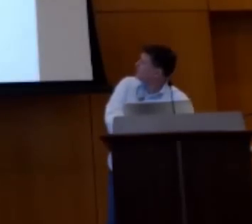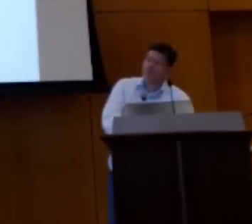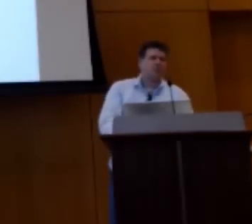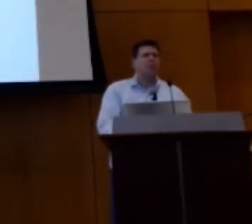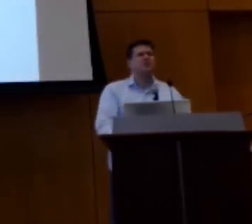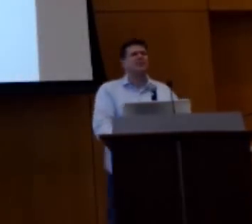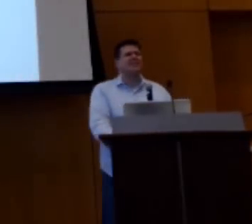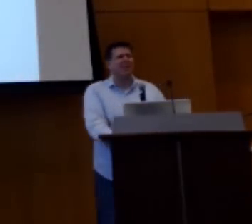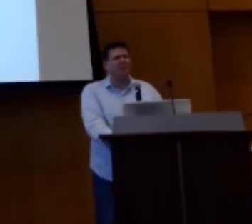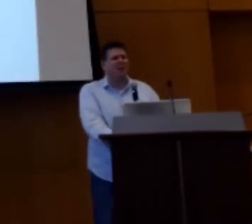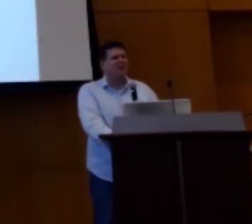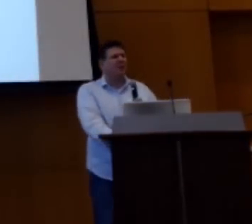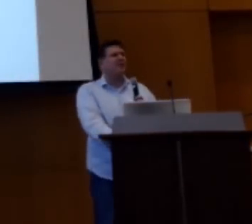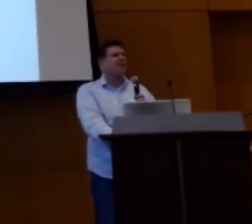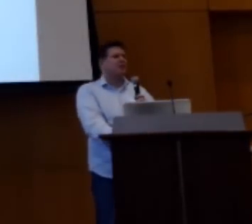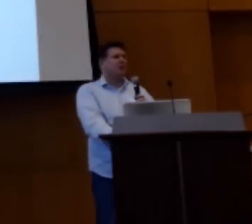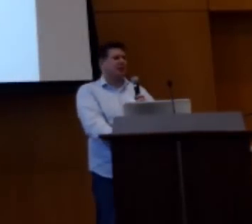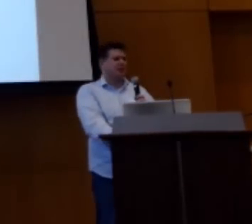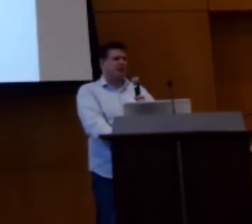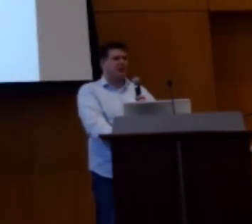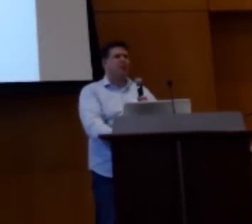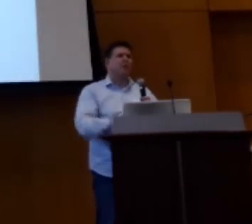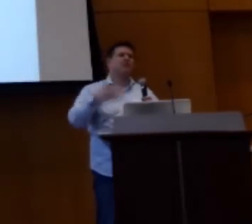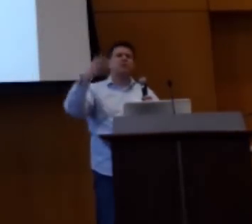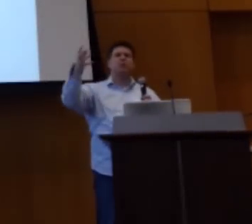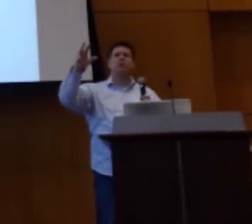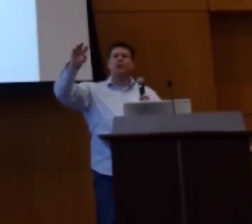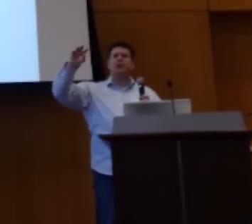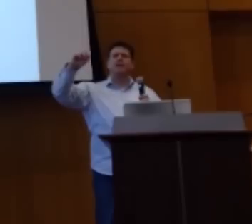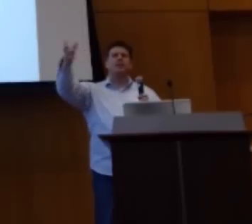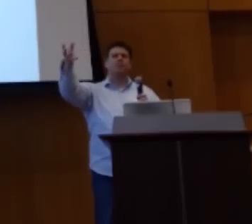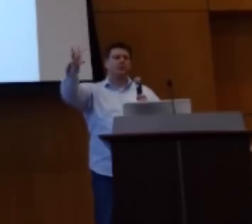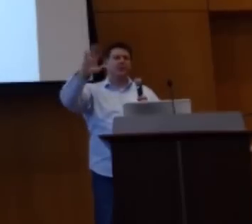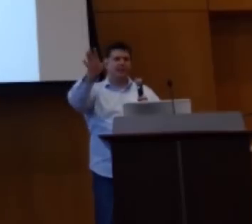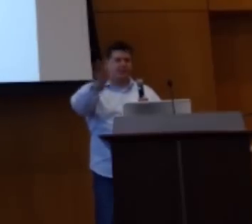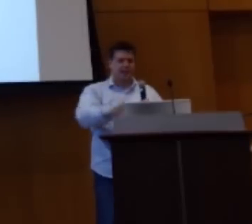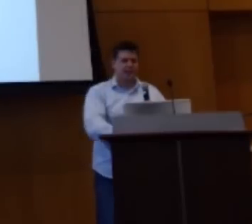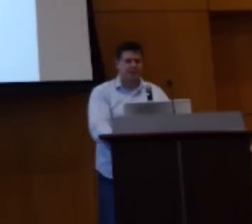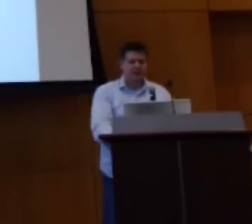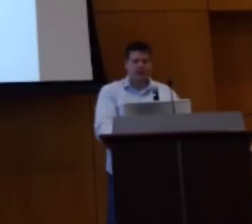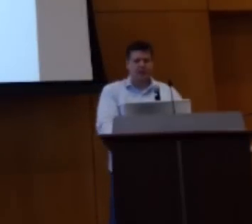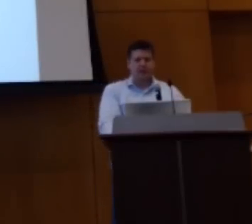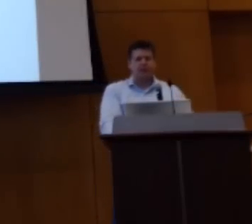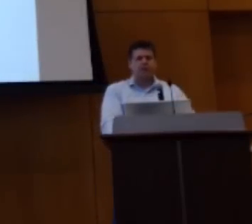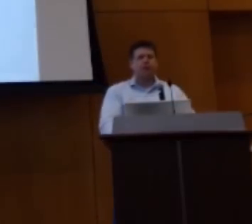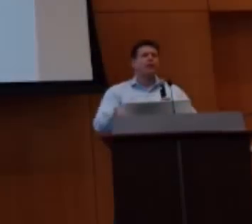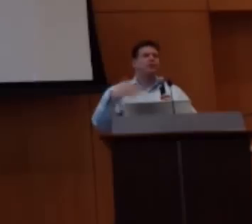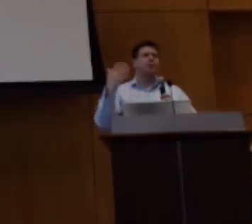It looks almost the same. Very little has changed. Of these two exemplars, at least. So, here's